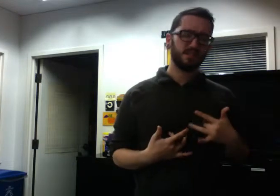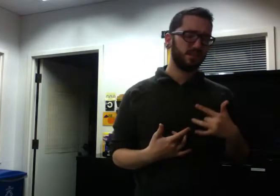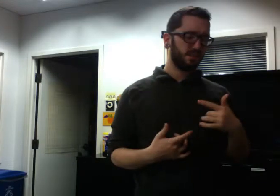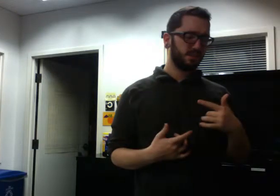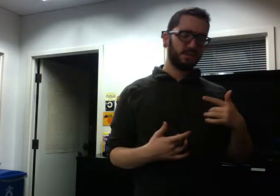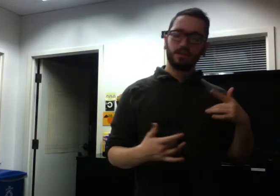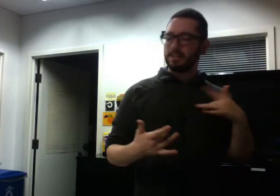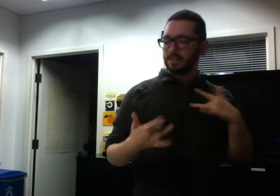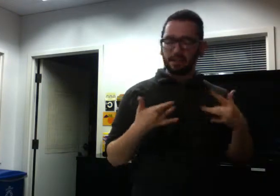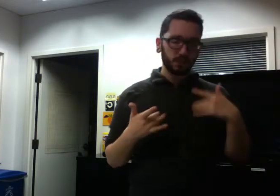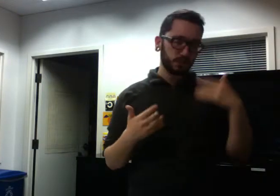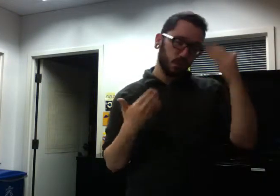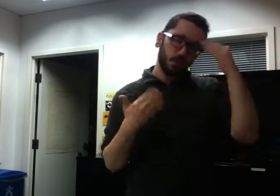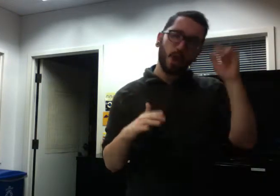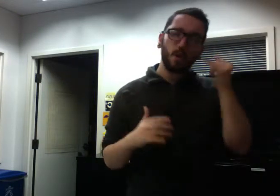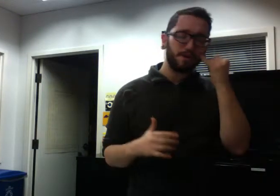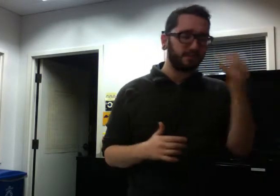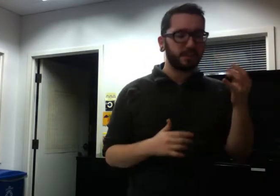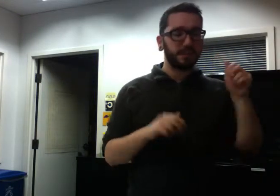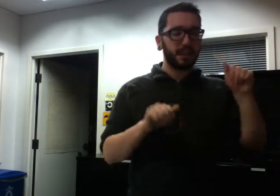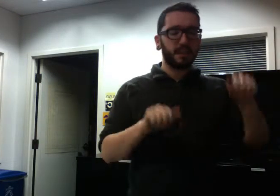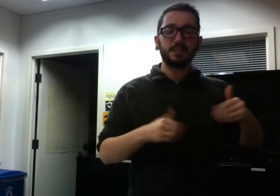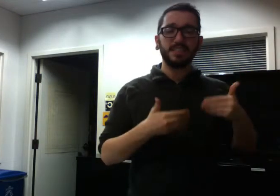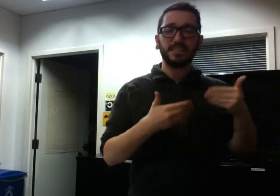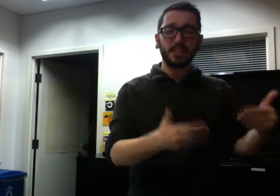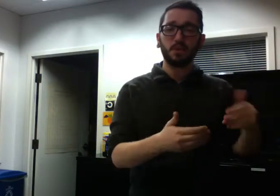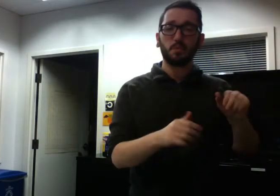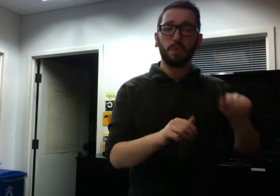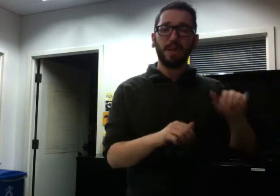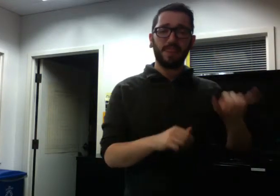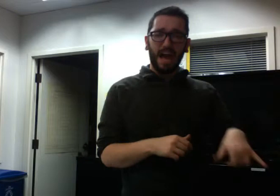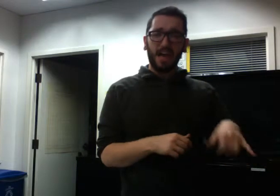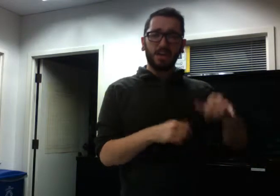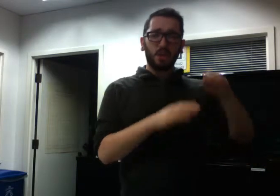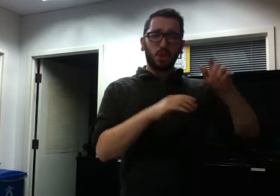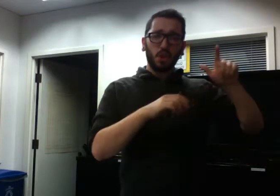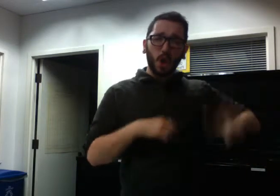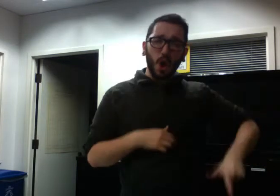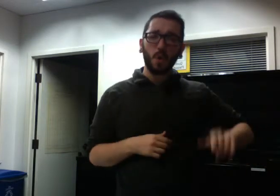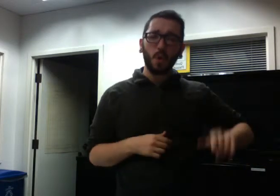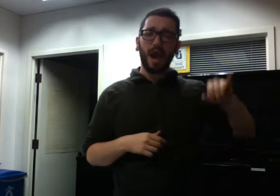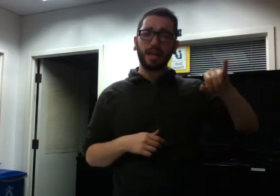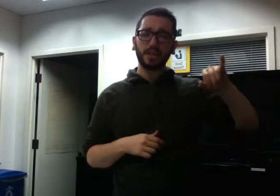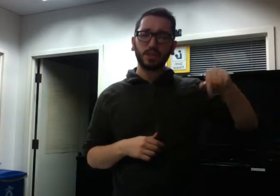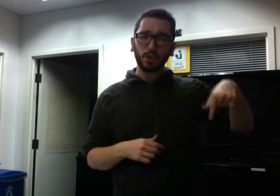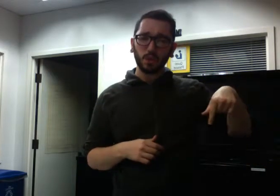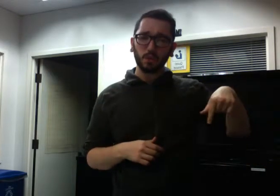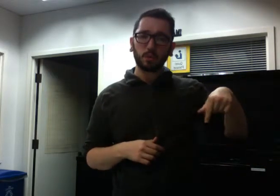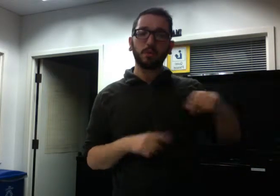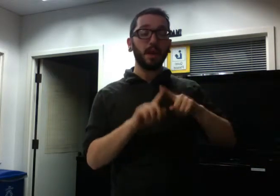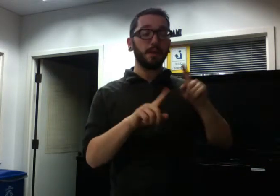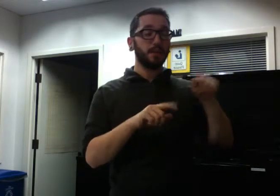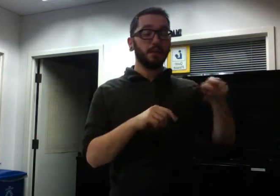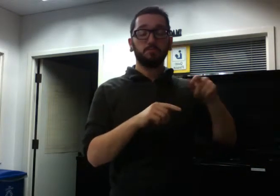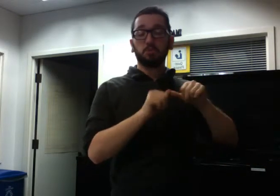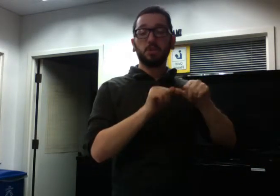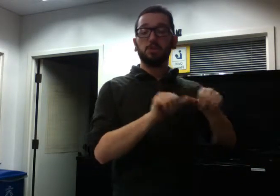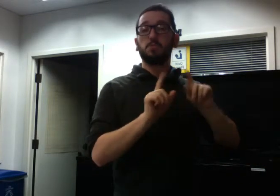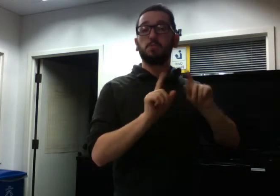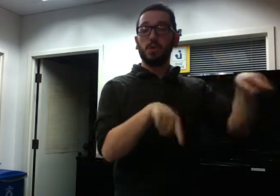ability to succeed in college with an IQ as low as 98. But he did go to college. His